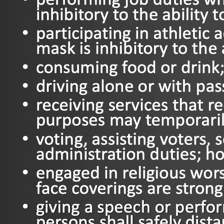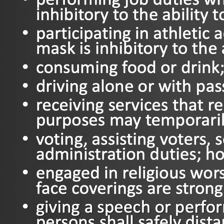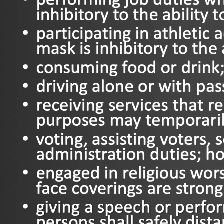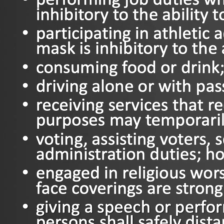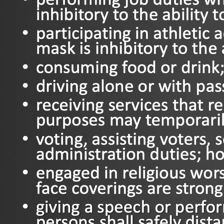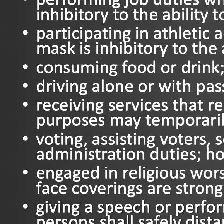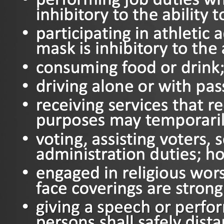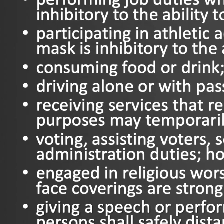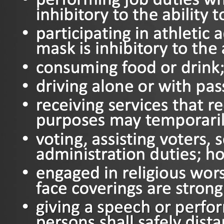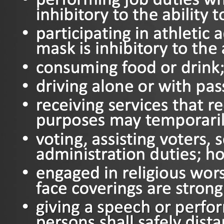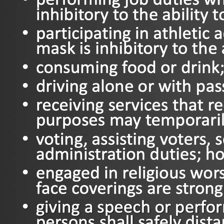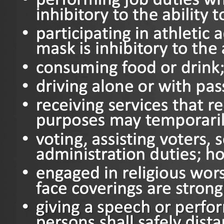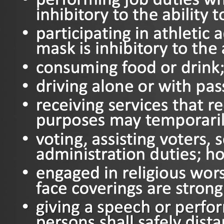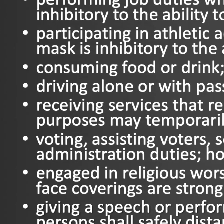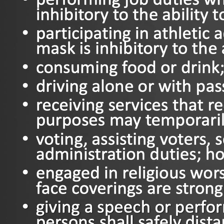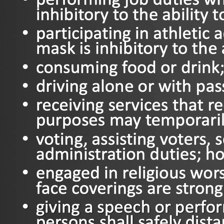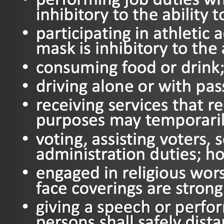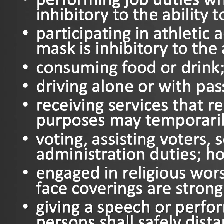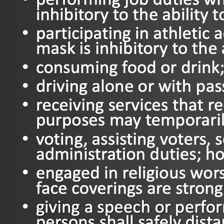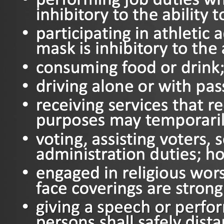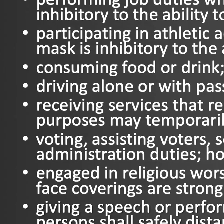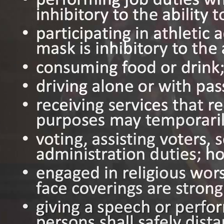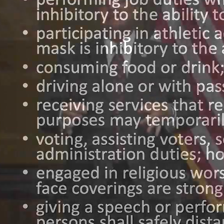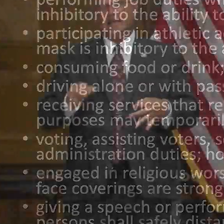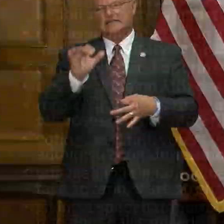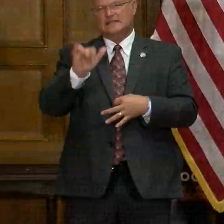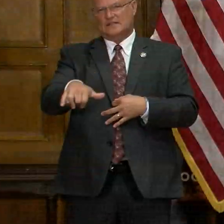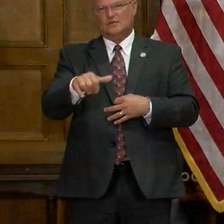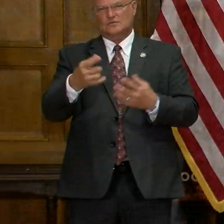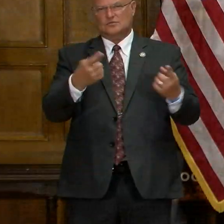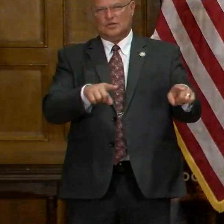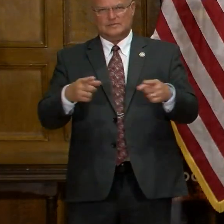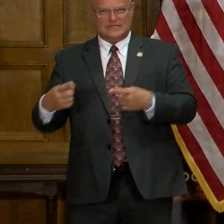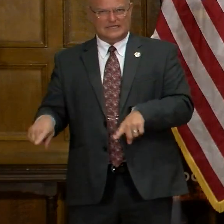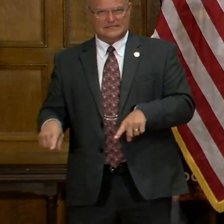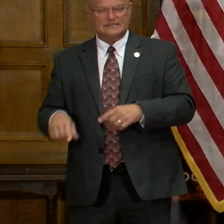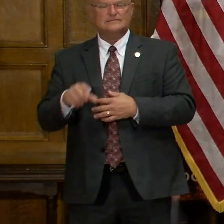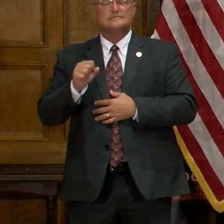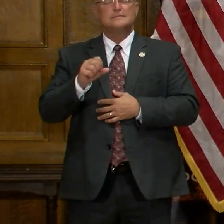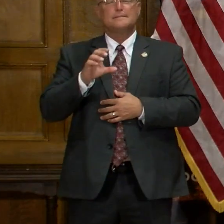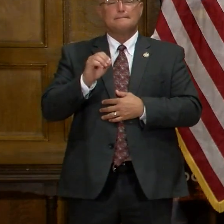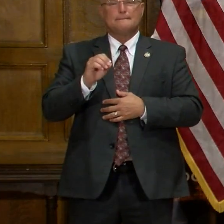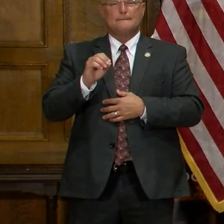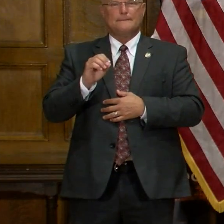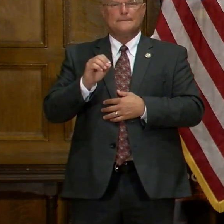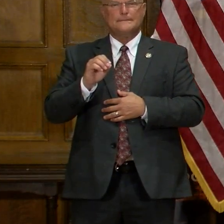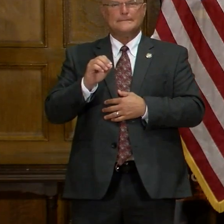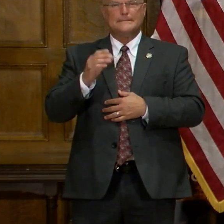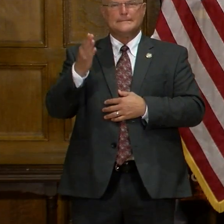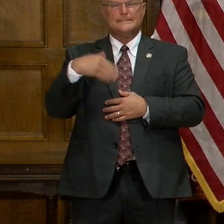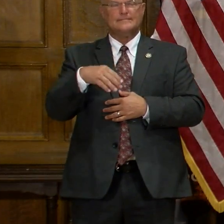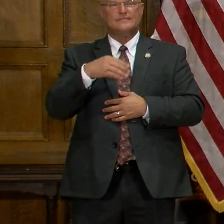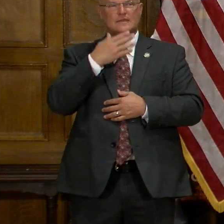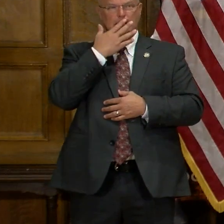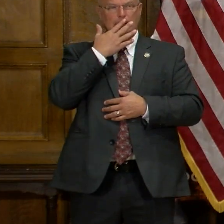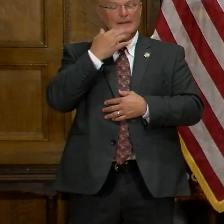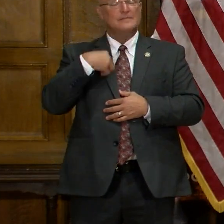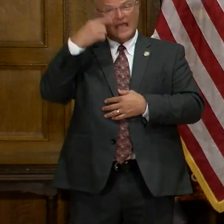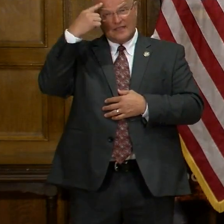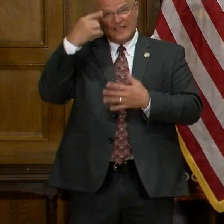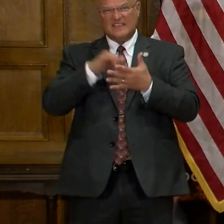common sense has to dictate in those circumstances. And so if you go on there, I